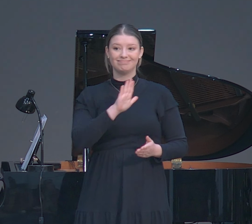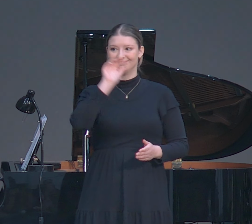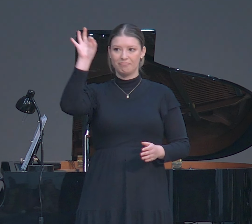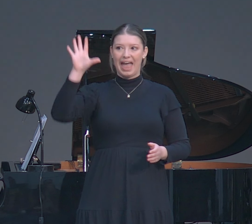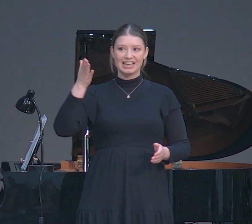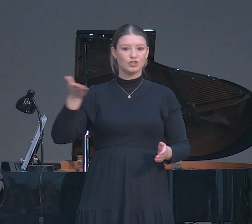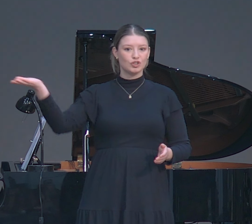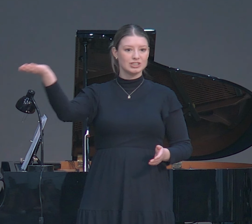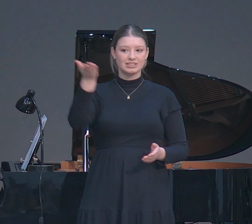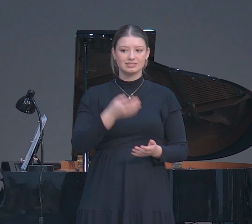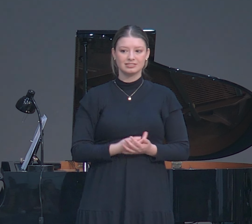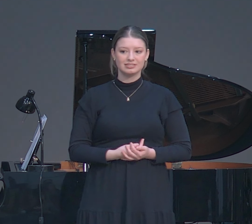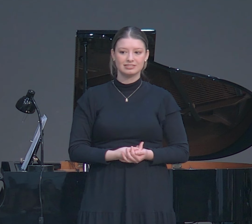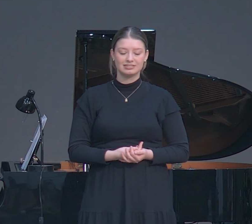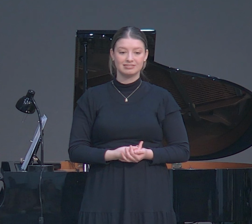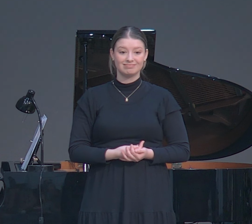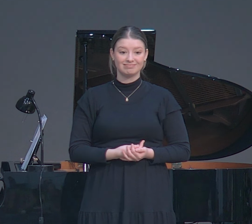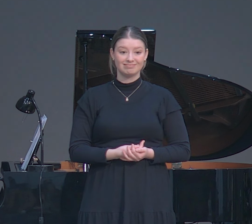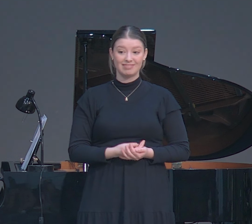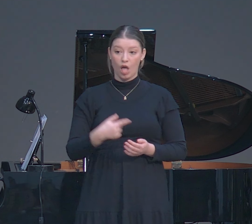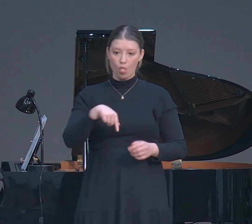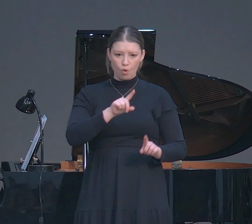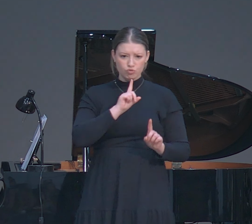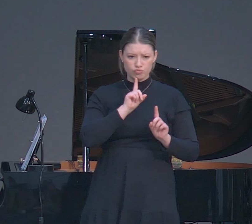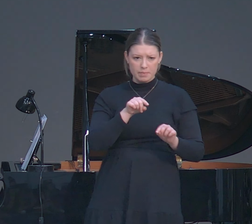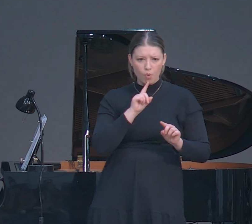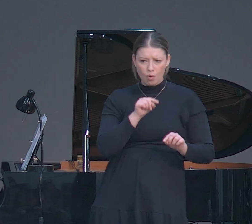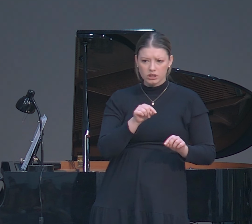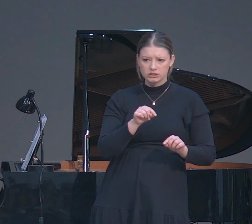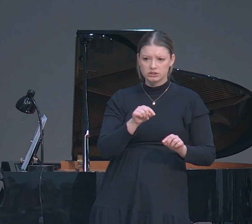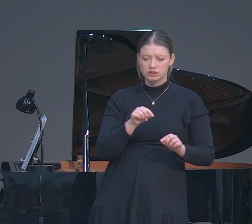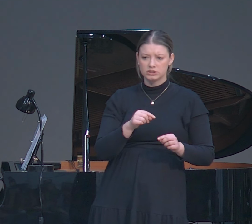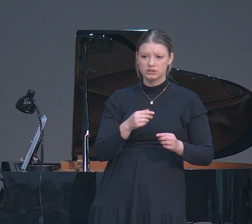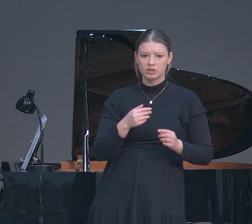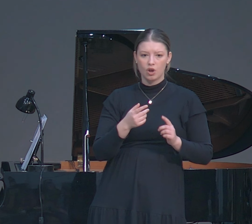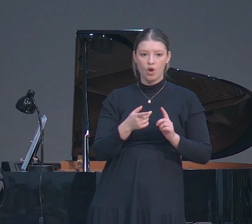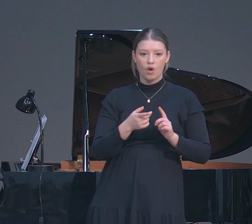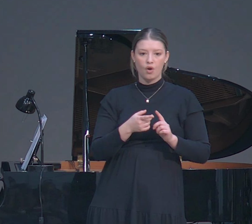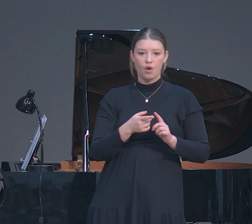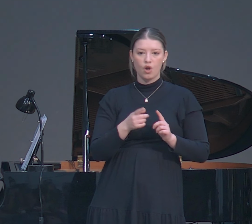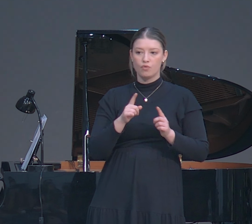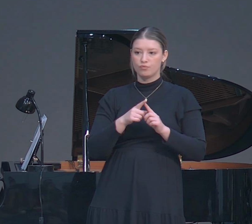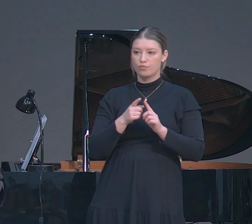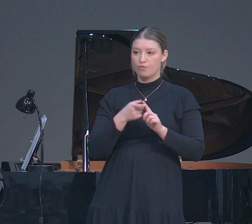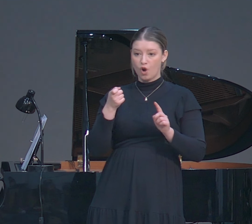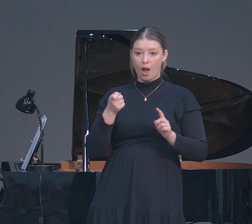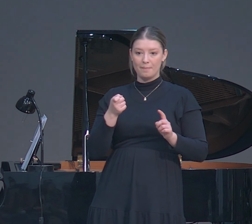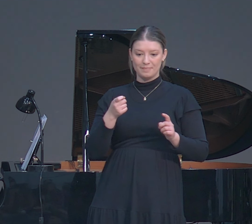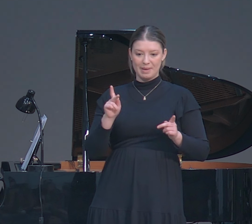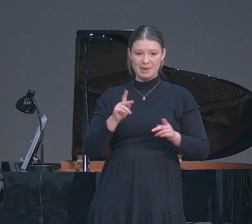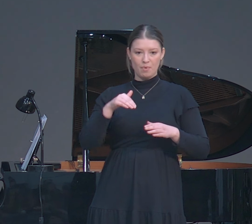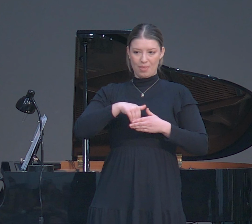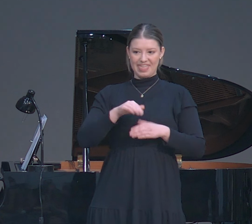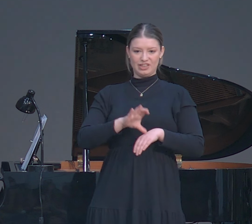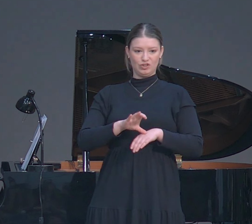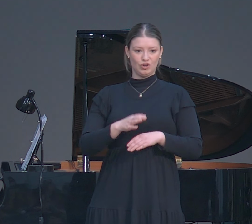And I think those reports, if I'm being really honest, are probably going to go out to the authorities from people within our